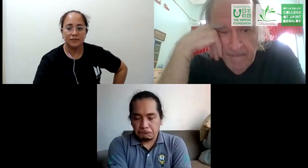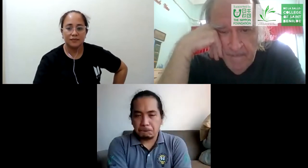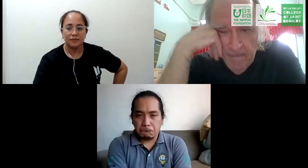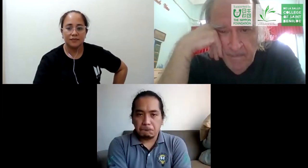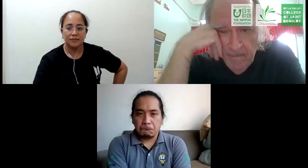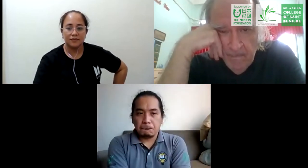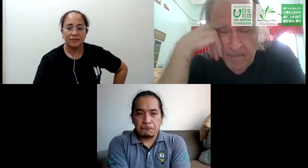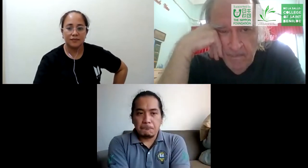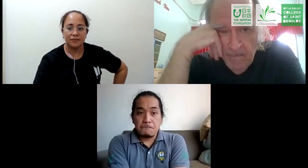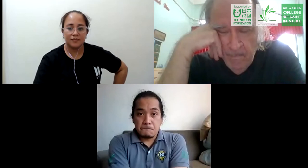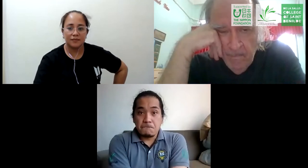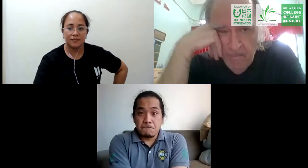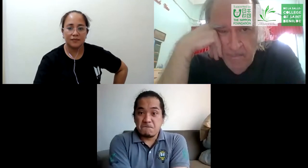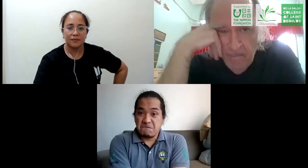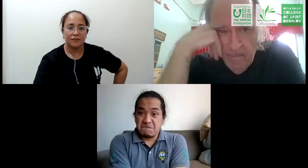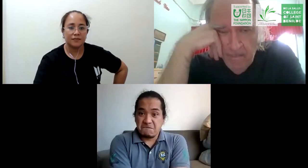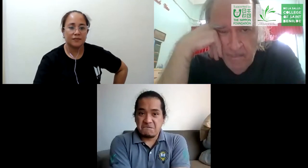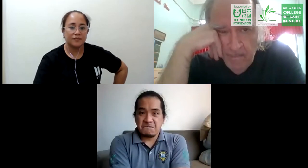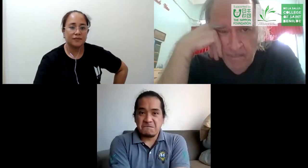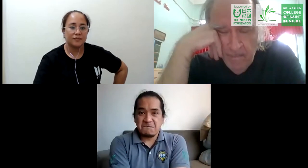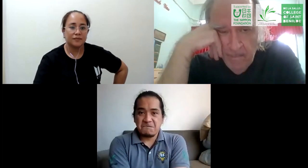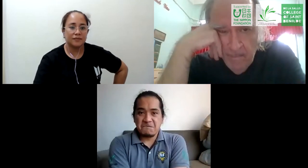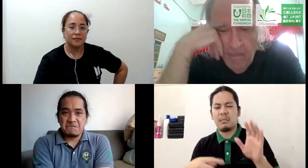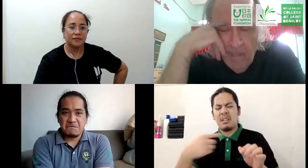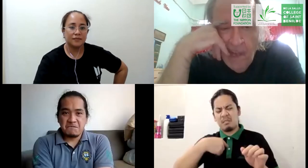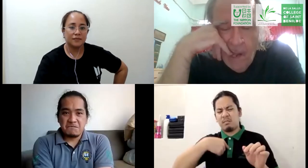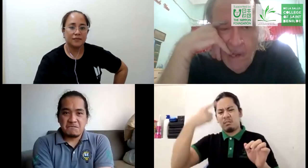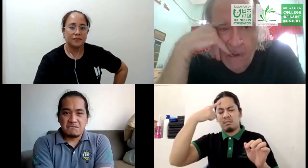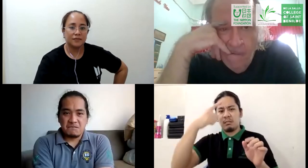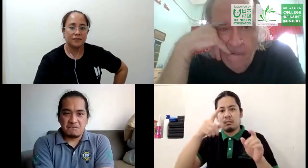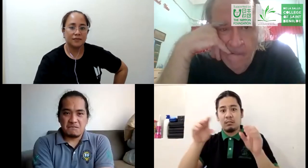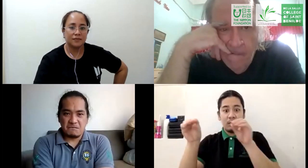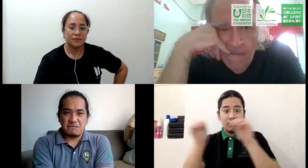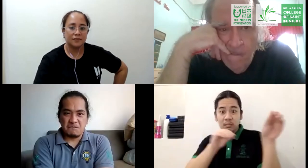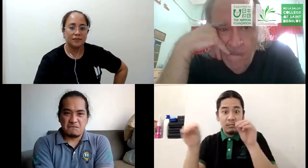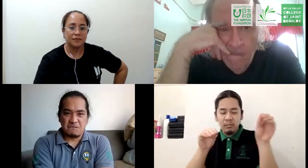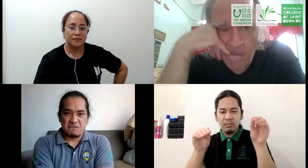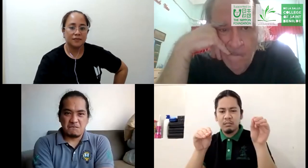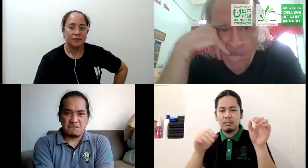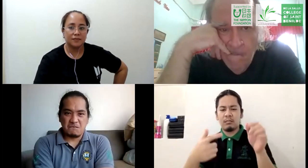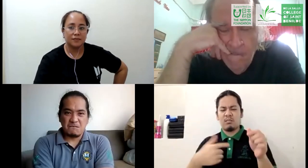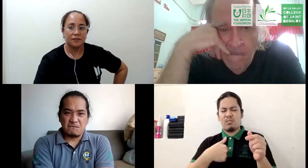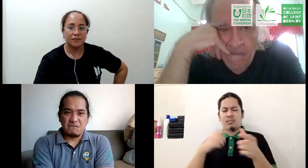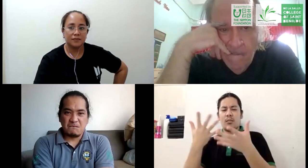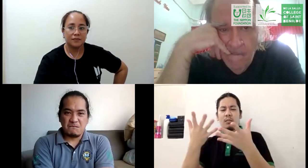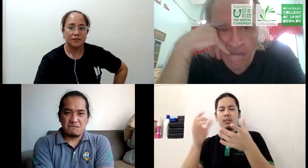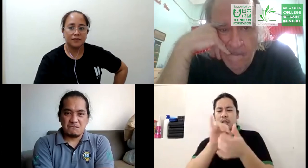that sign. So yeah, it'll depend on that variation for sure. This is Shaq. Based